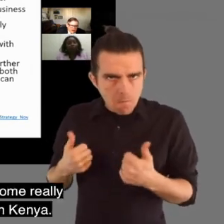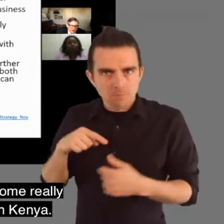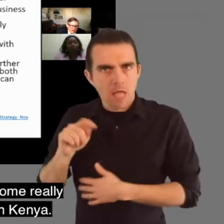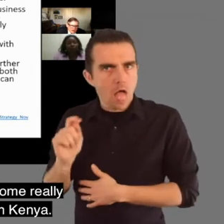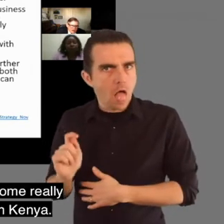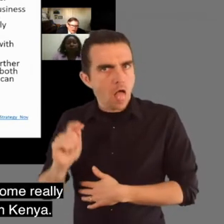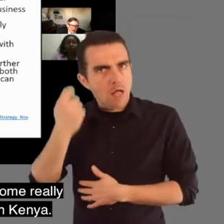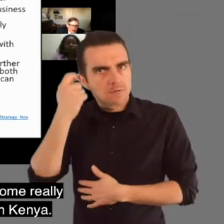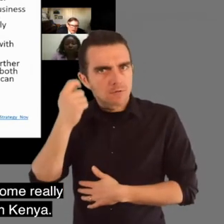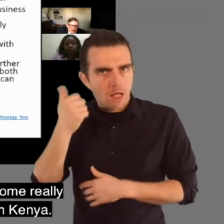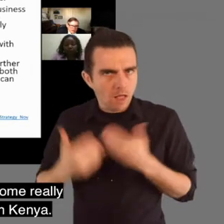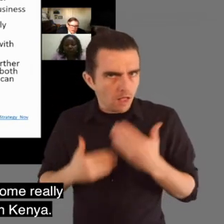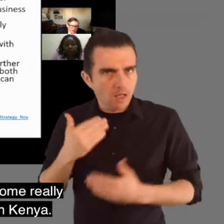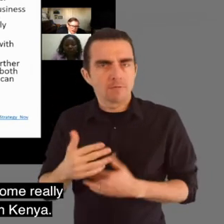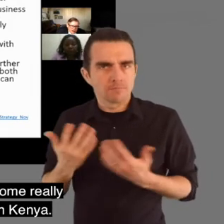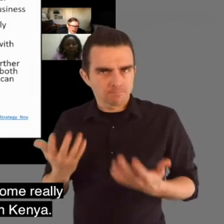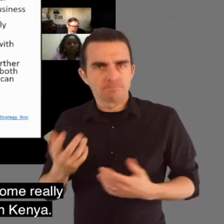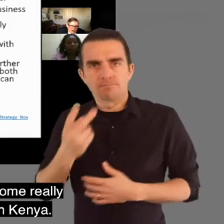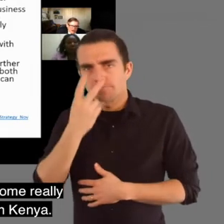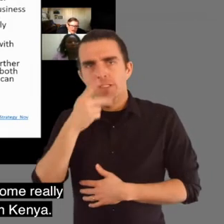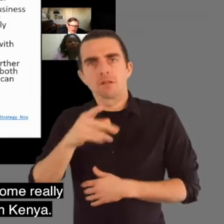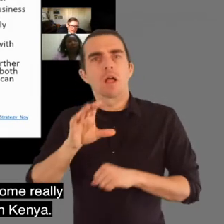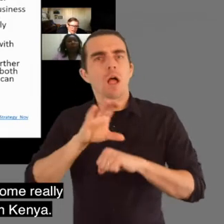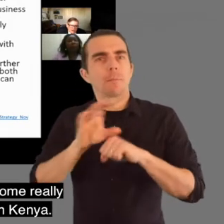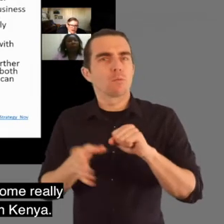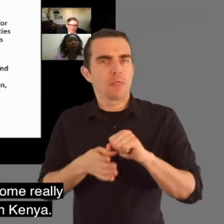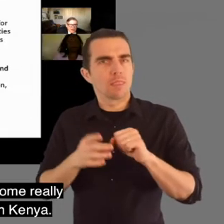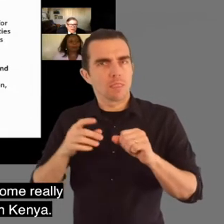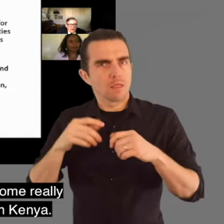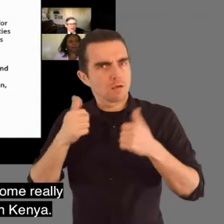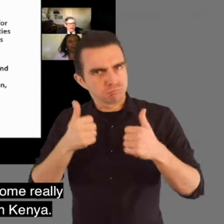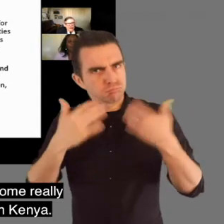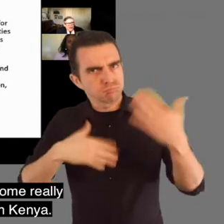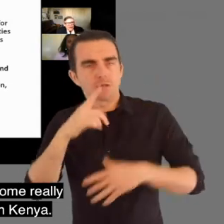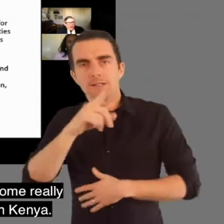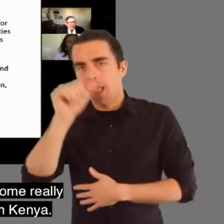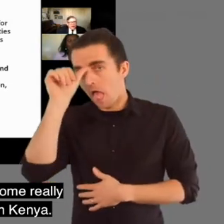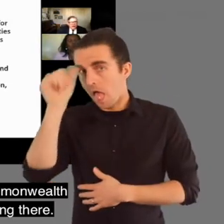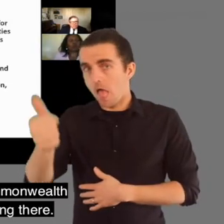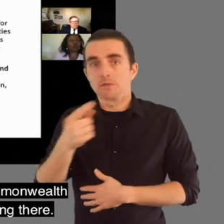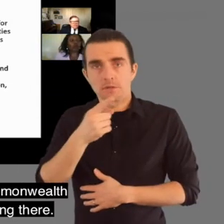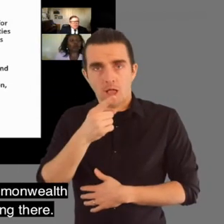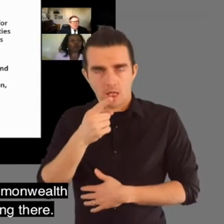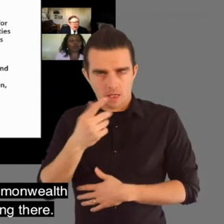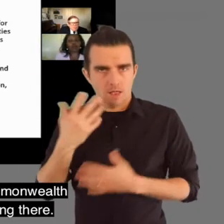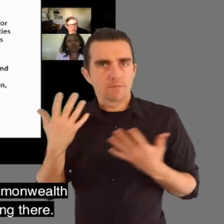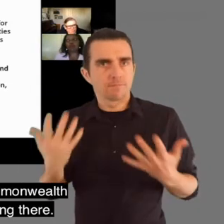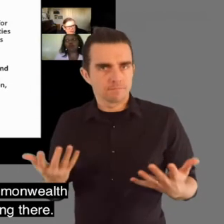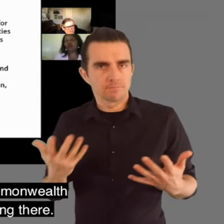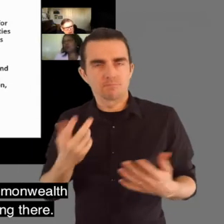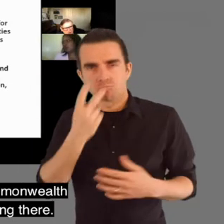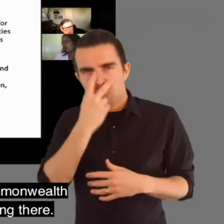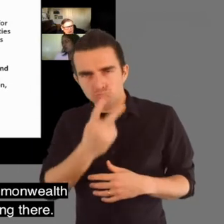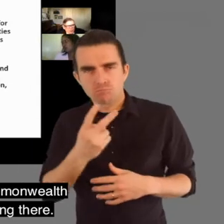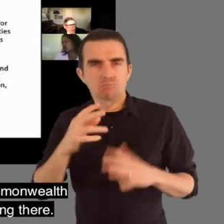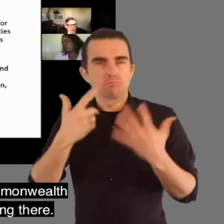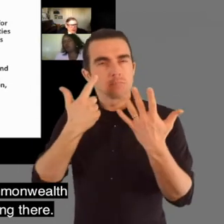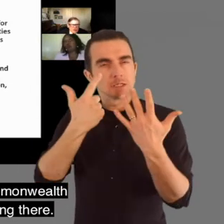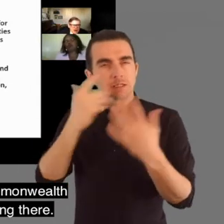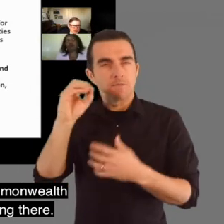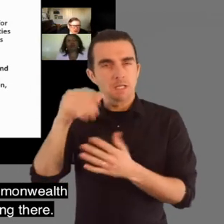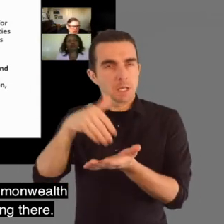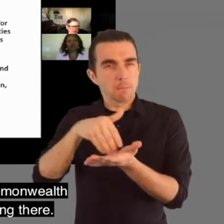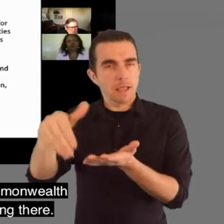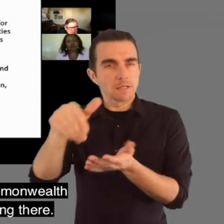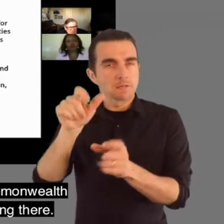Sarah. Some really exciting things happening there in Kenya. The most populous part of the Commonwealth